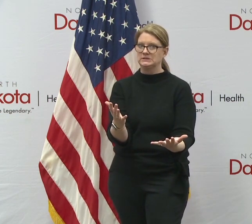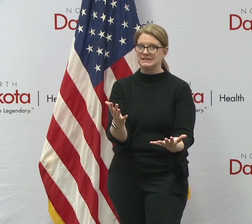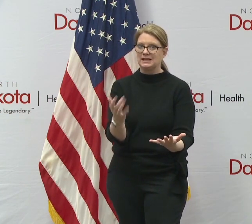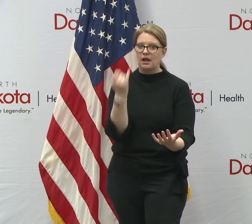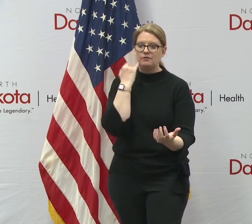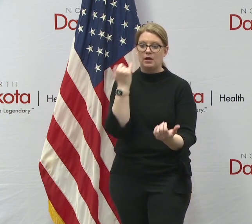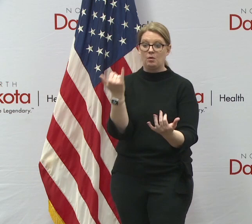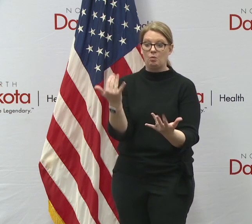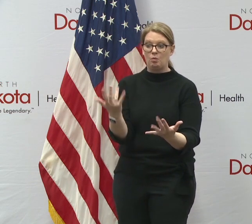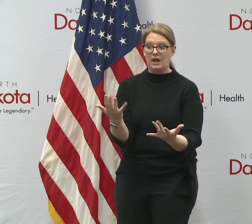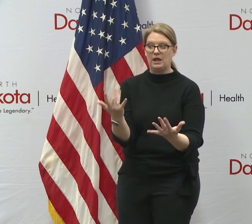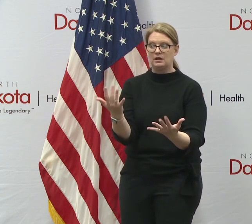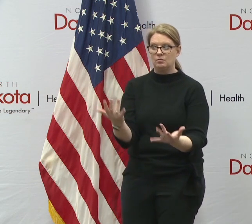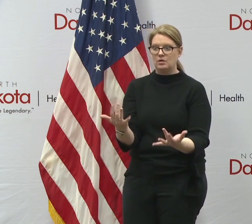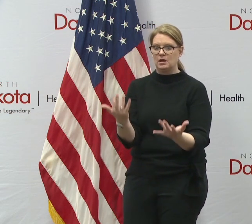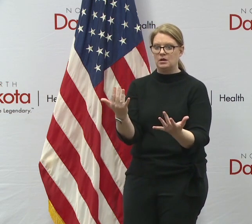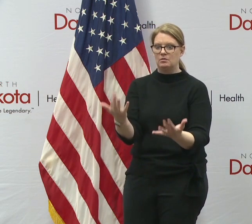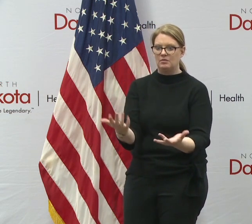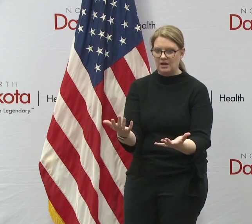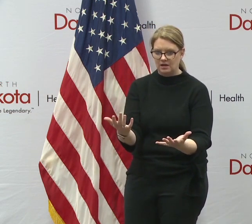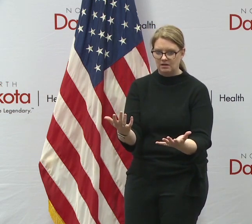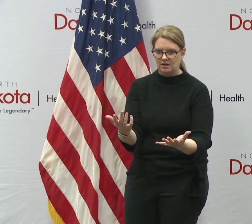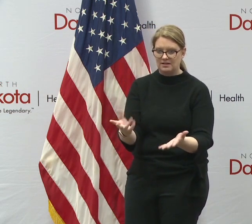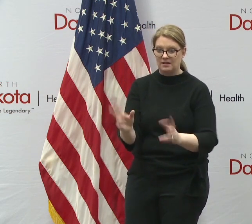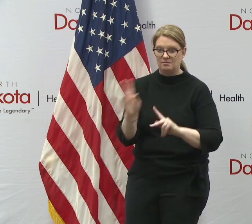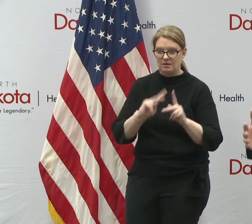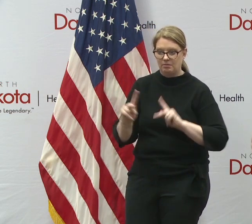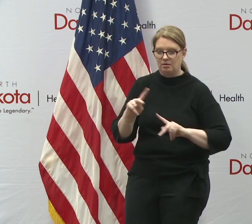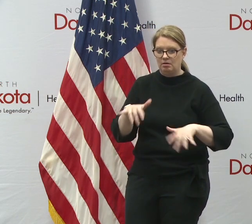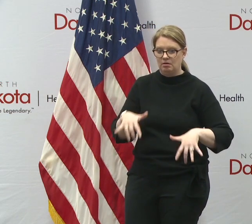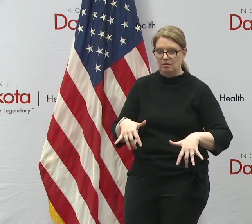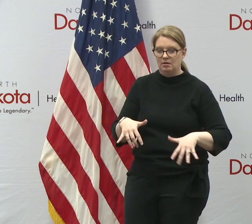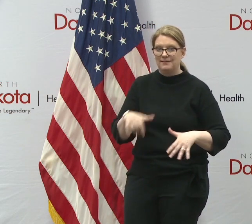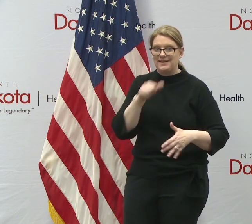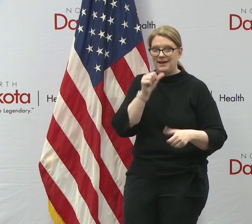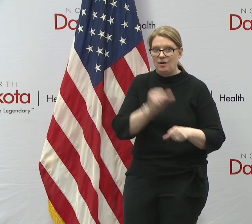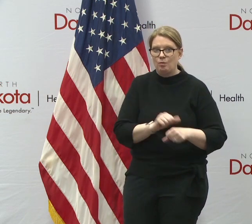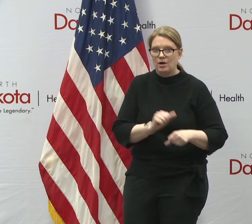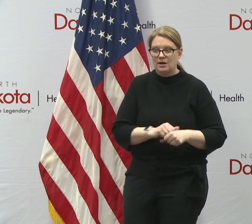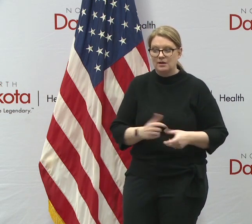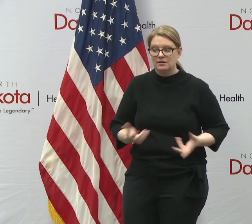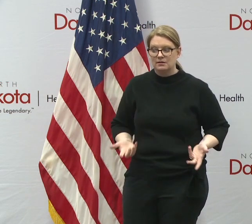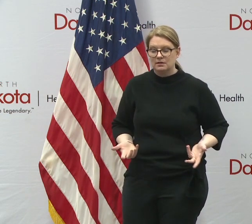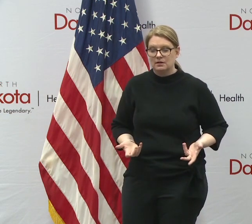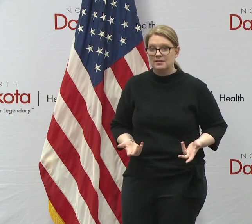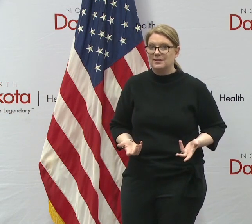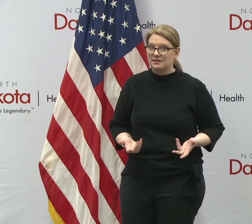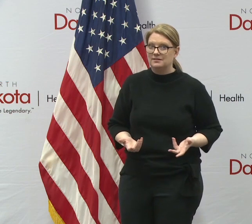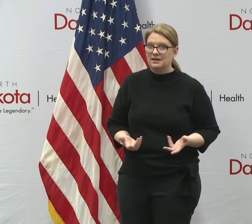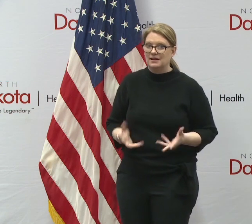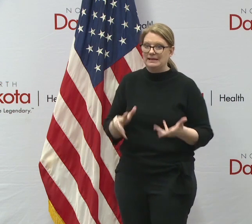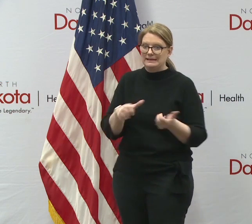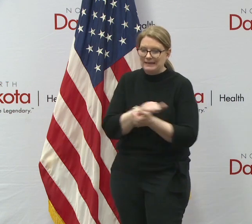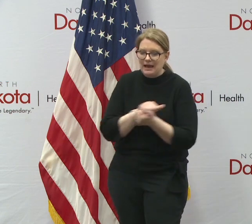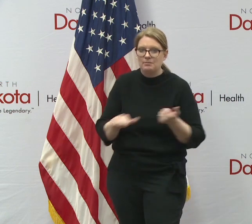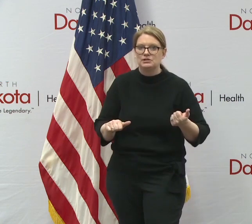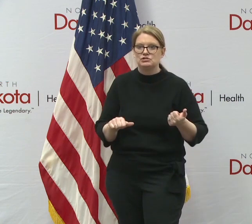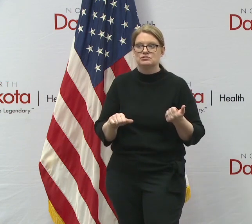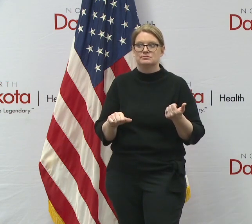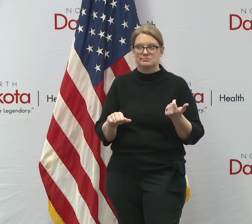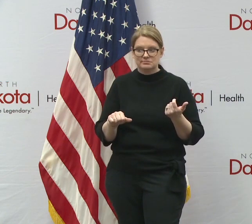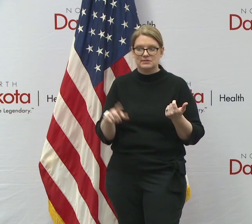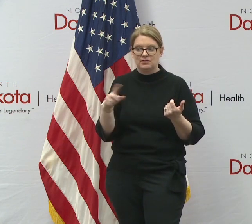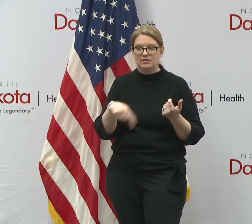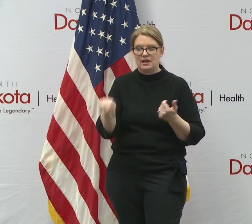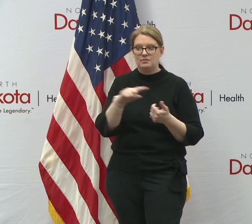to those families who earn their livelihoods working in healthcare, and we can also do health damage